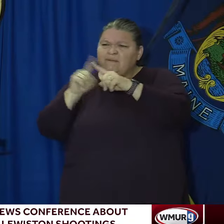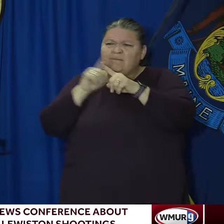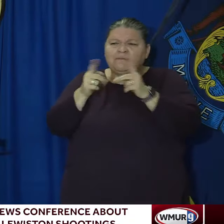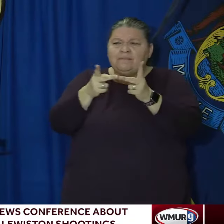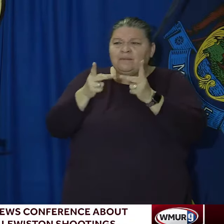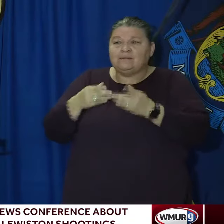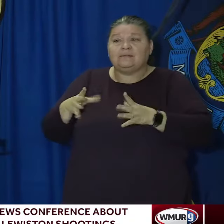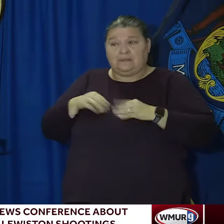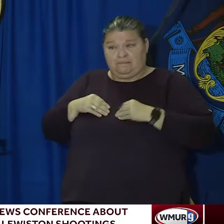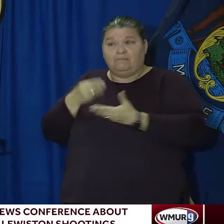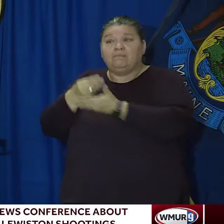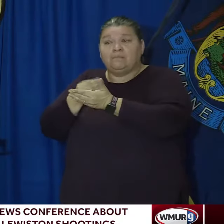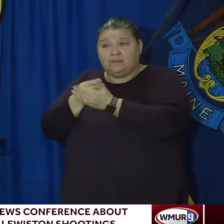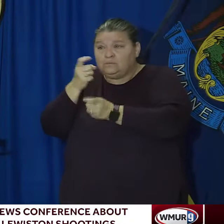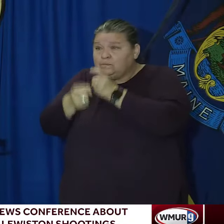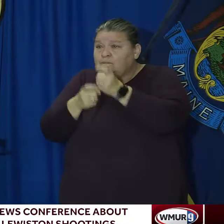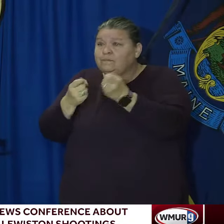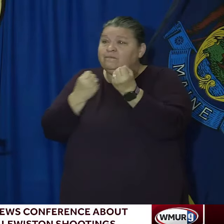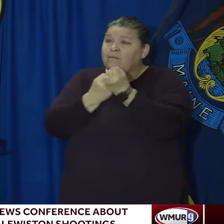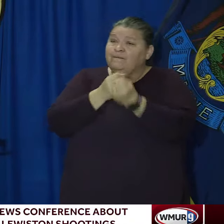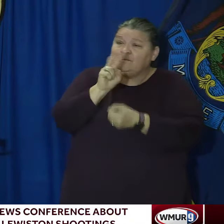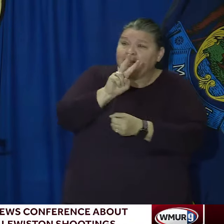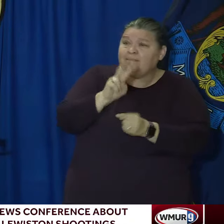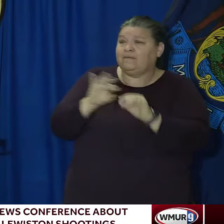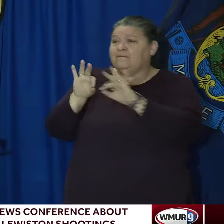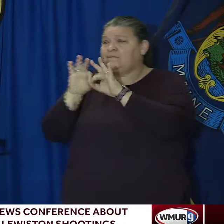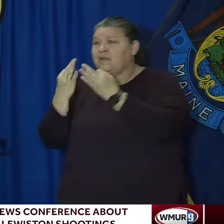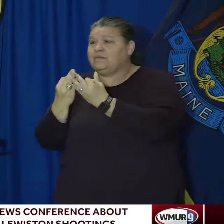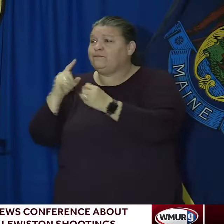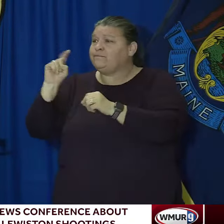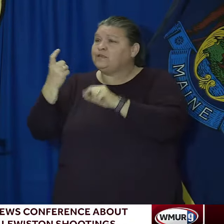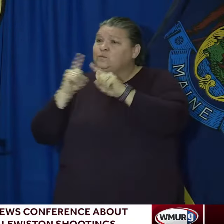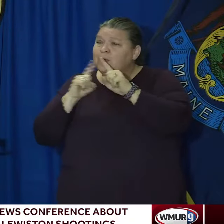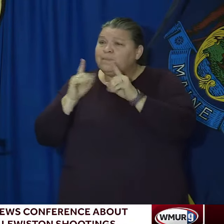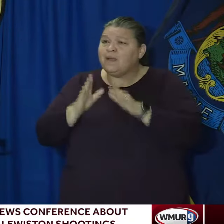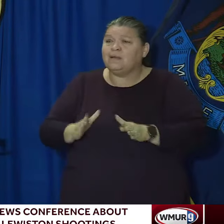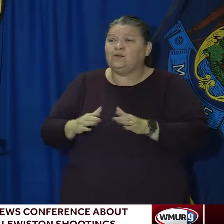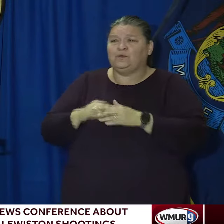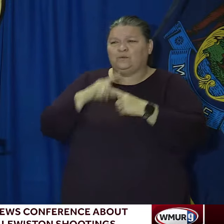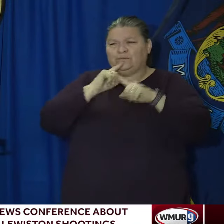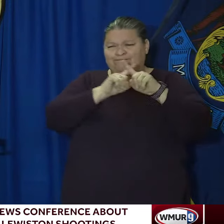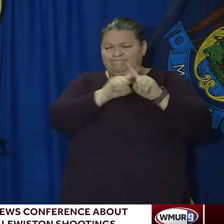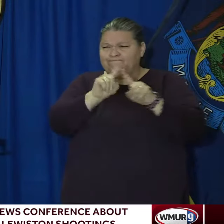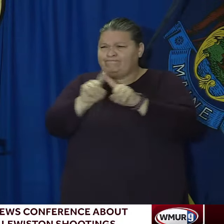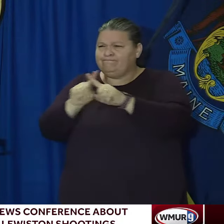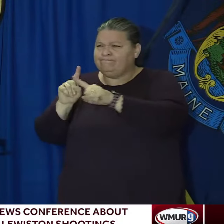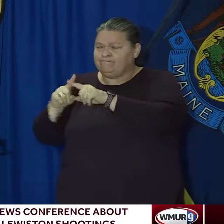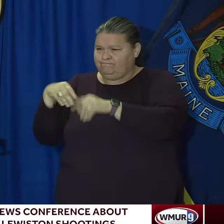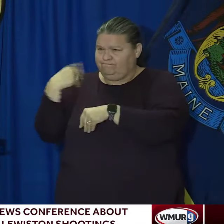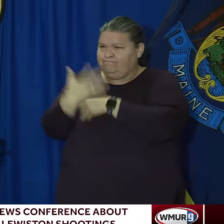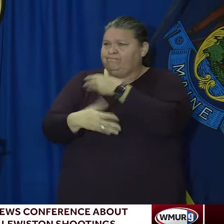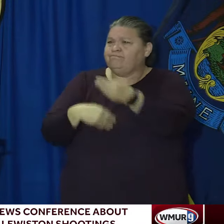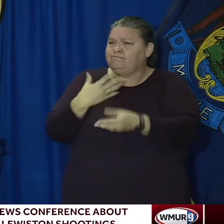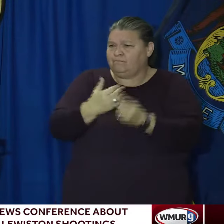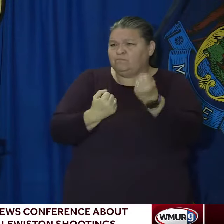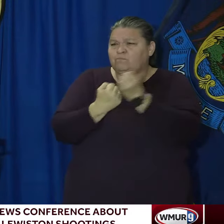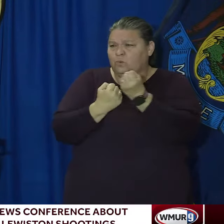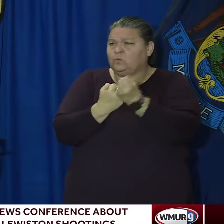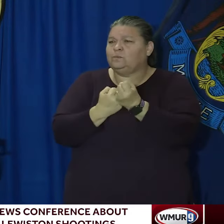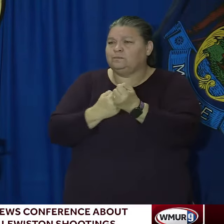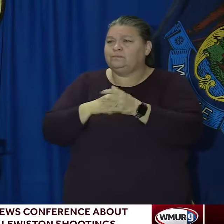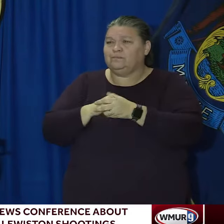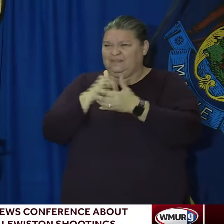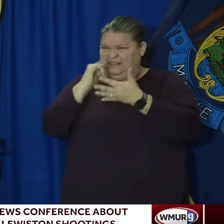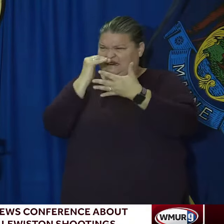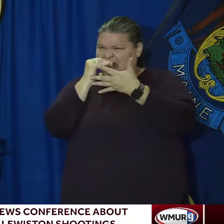victims, families, first responders, and organizations that are all helping in the wake of last week's tragic